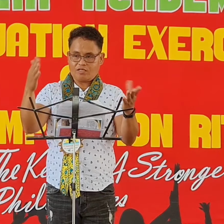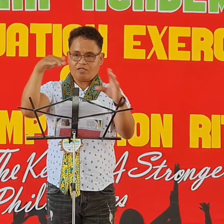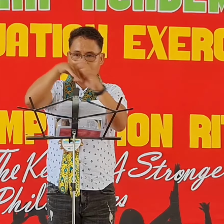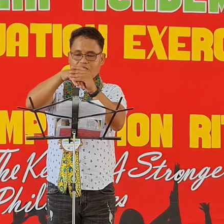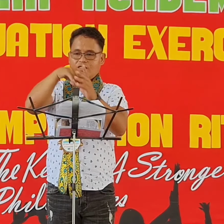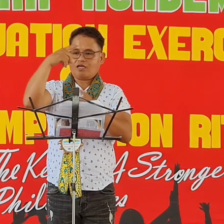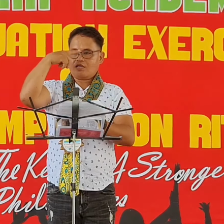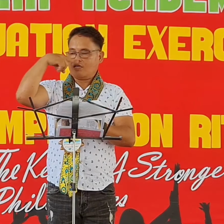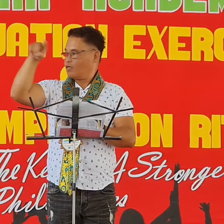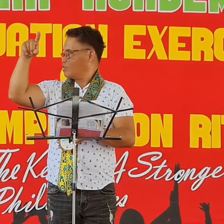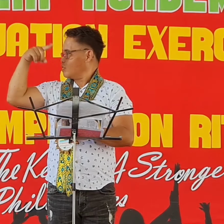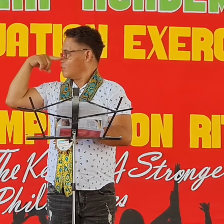And teach in Thailand.